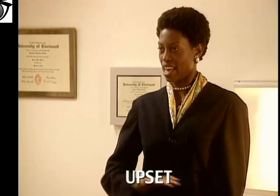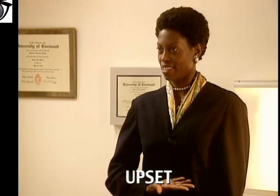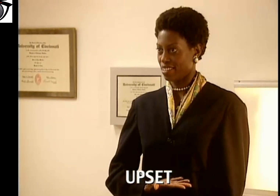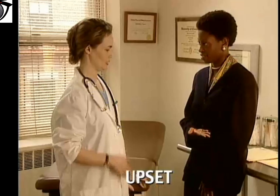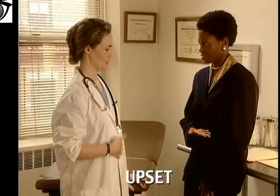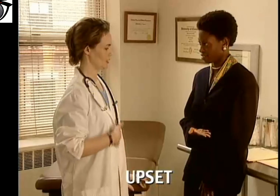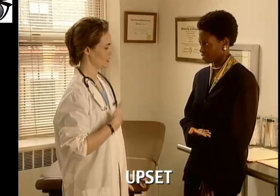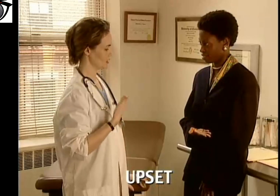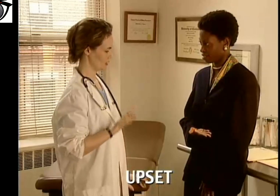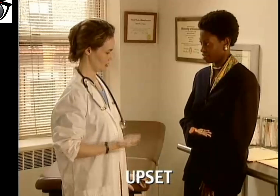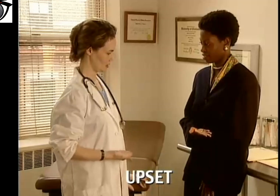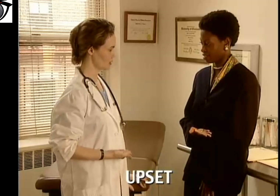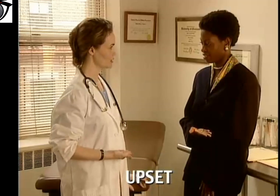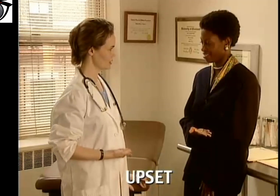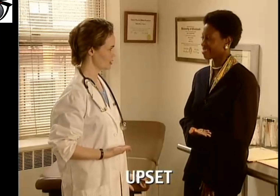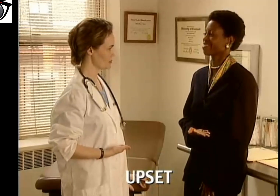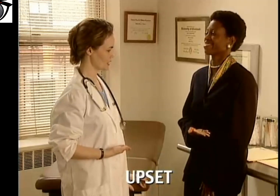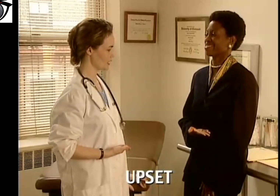Upset.